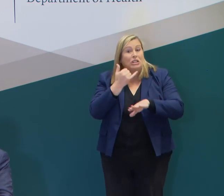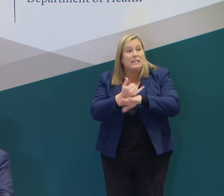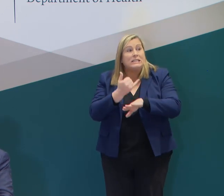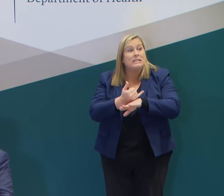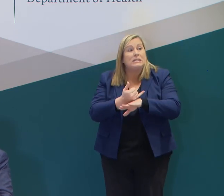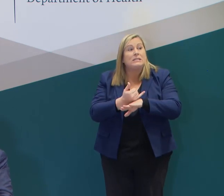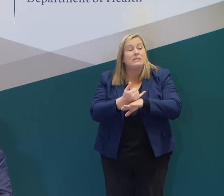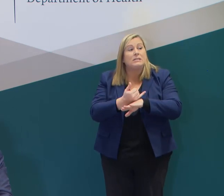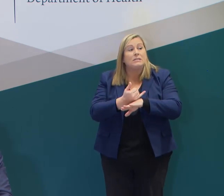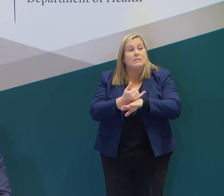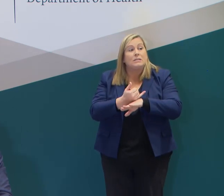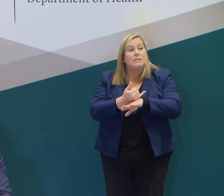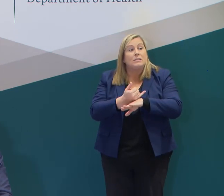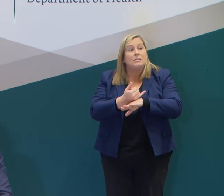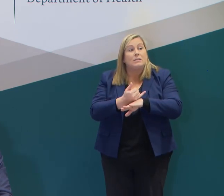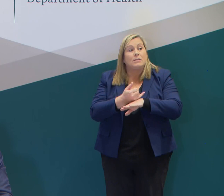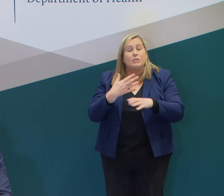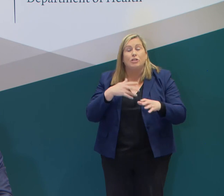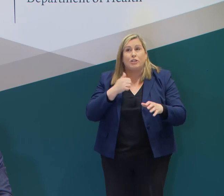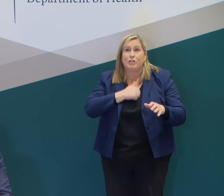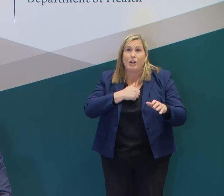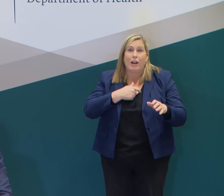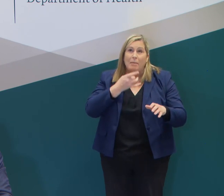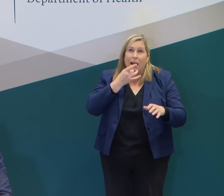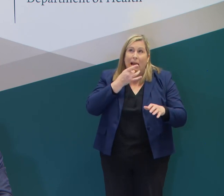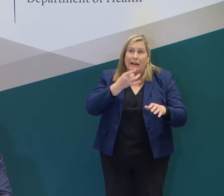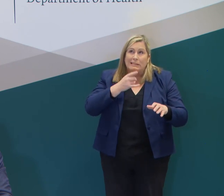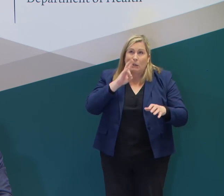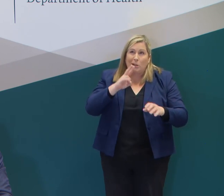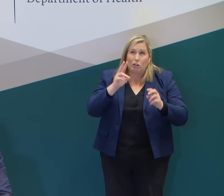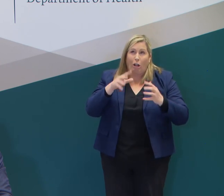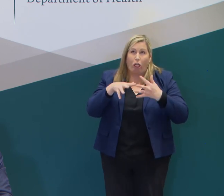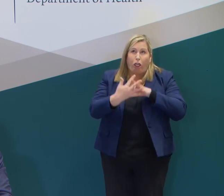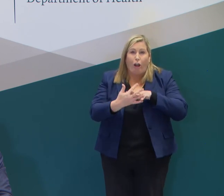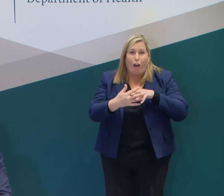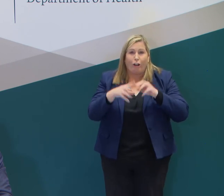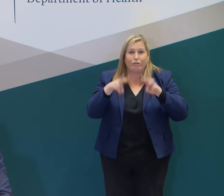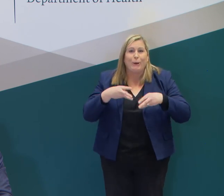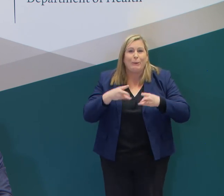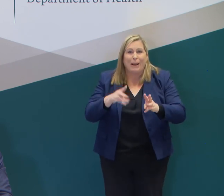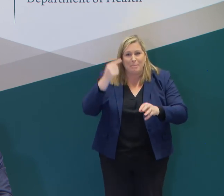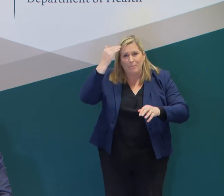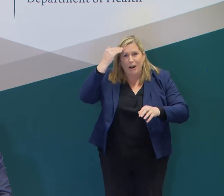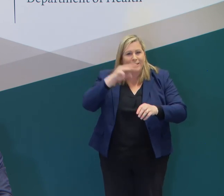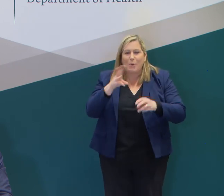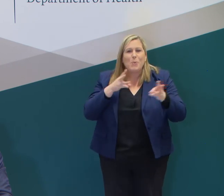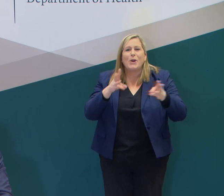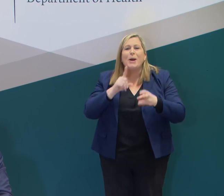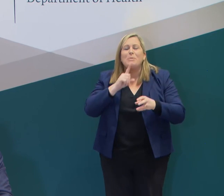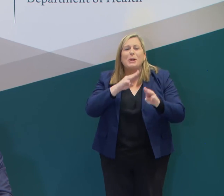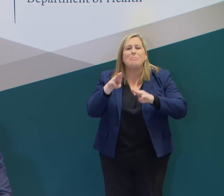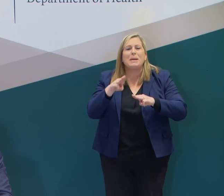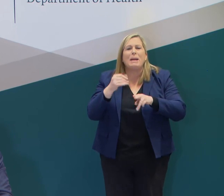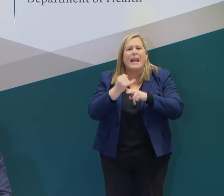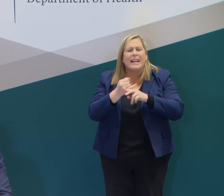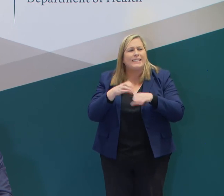You mentioned that, I'll phrase this wrong, sorry, because my brain's a bit melted, but I think you said it's now down from 20 people in close contacts